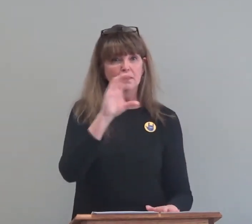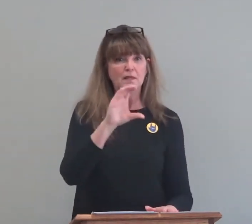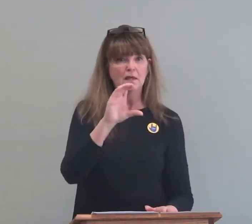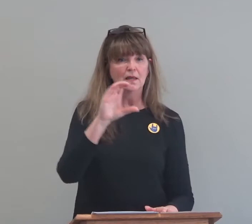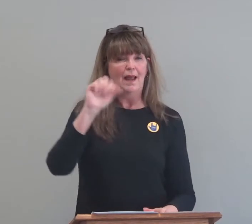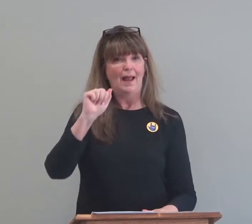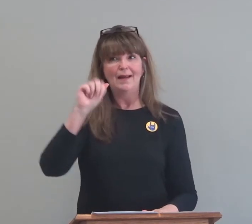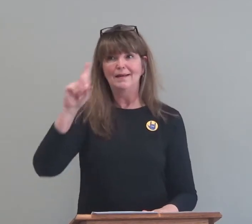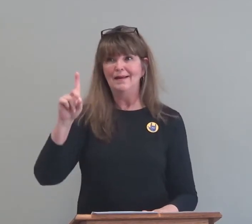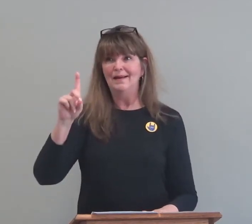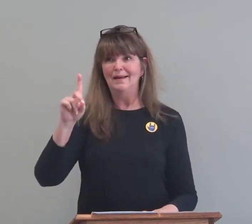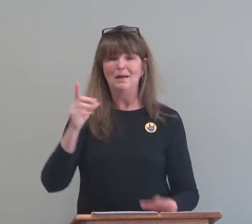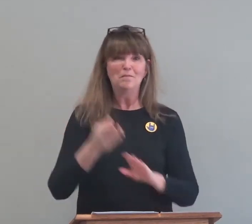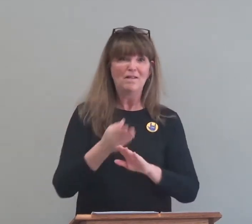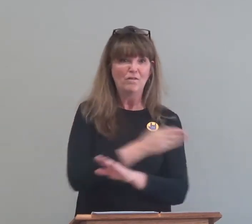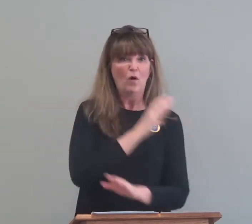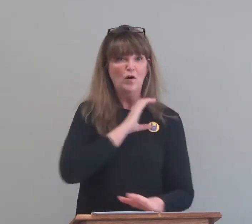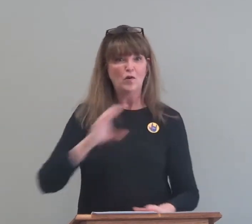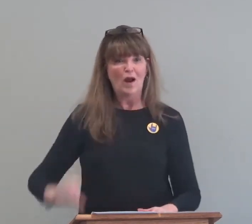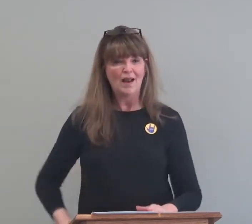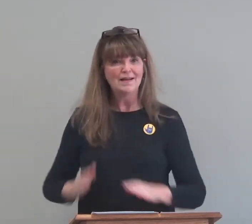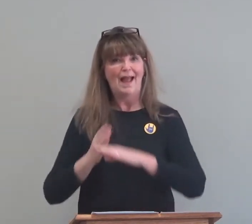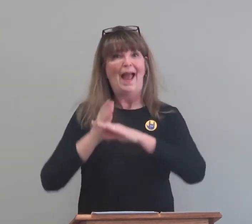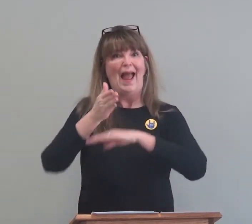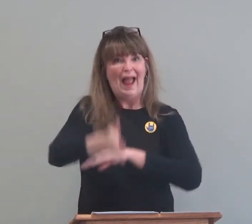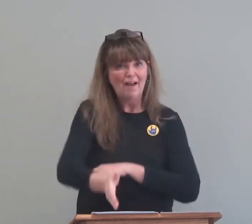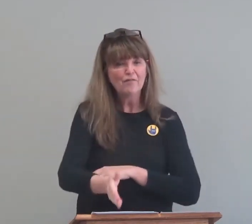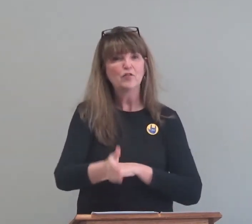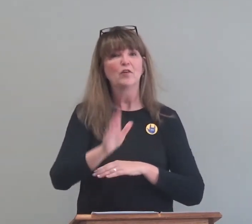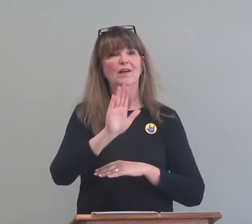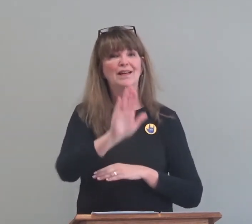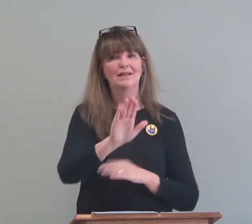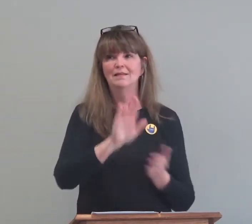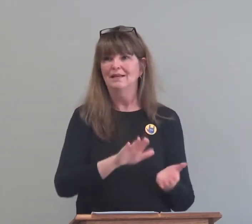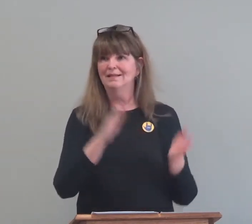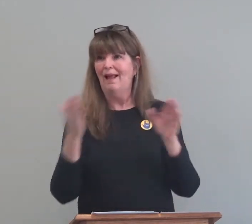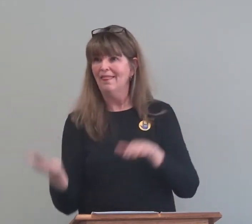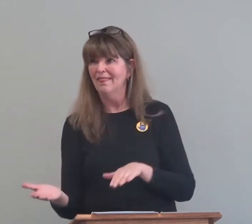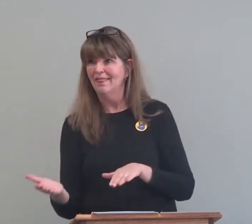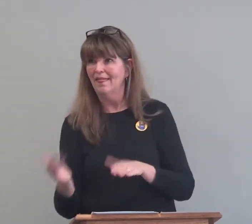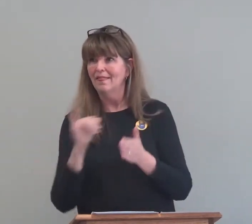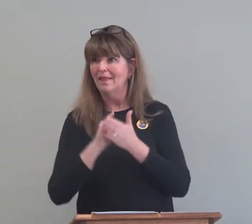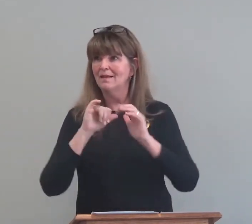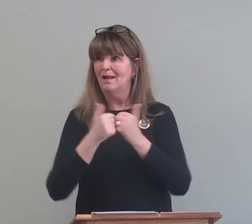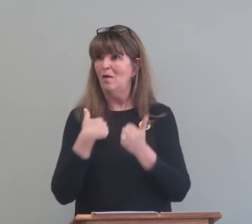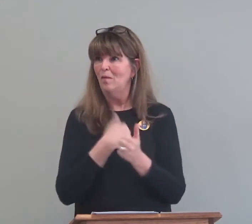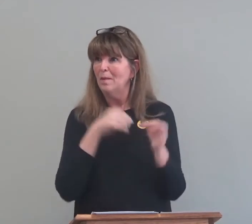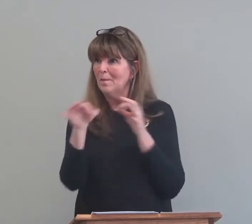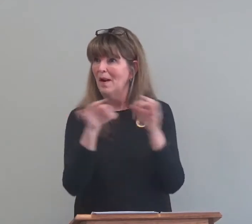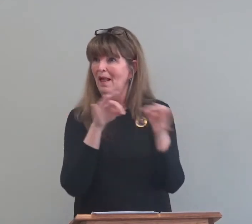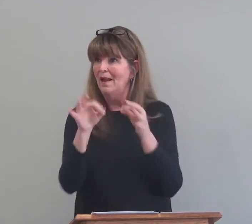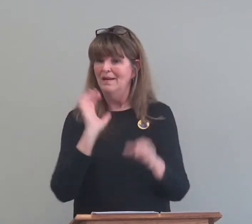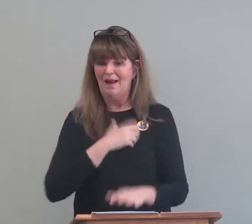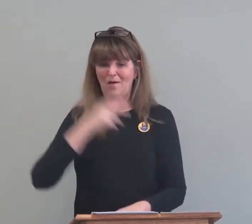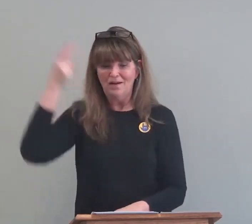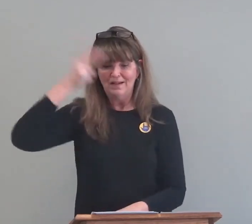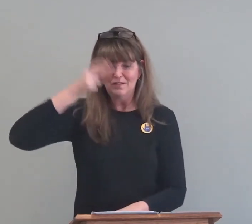incident in our history. Before Christ and after Christ, BC and AD is how we explain